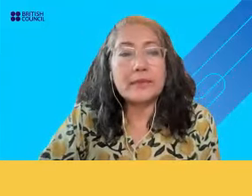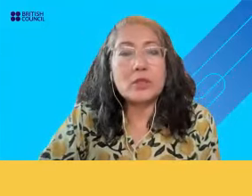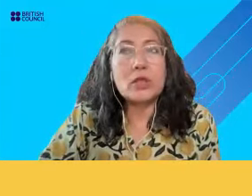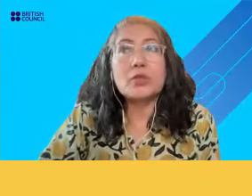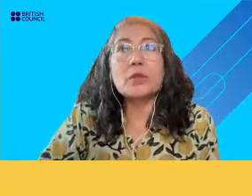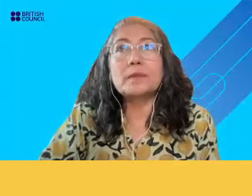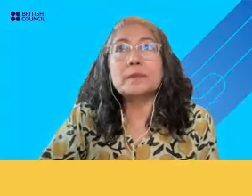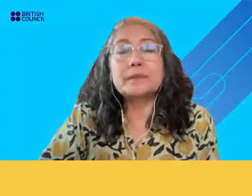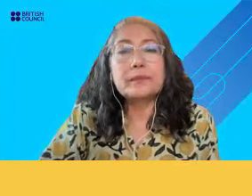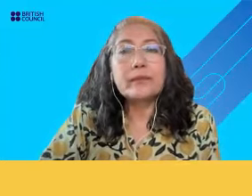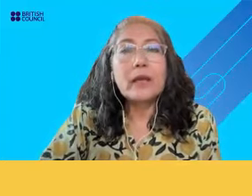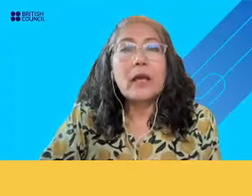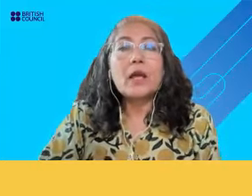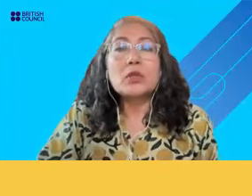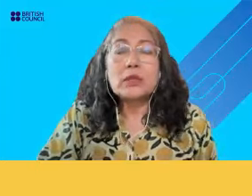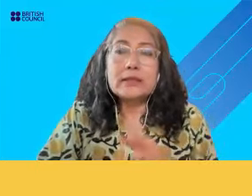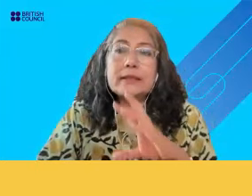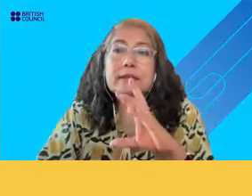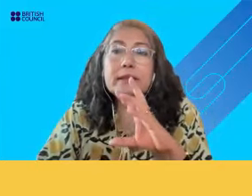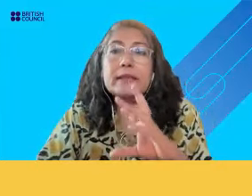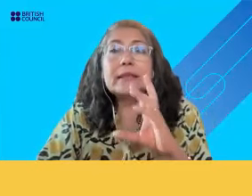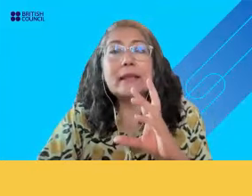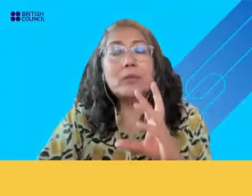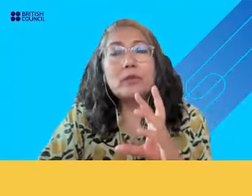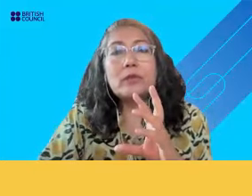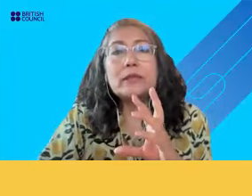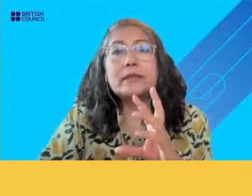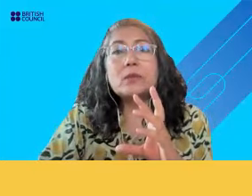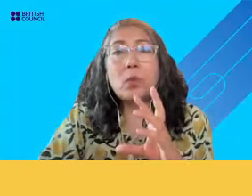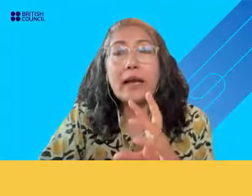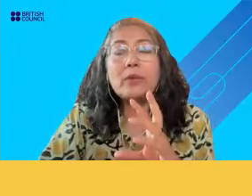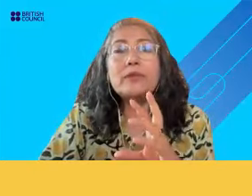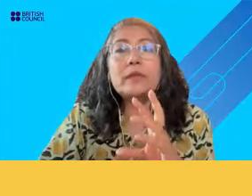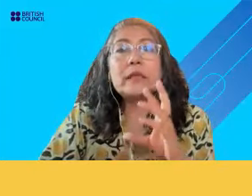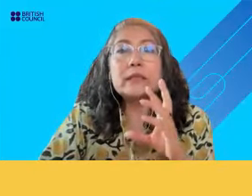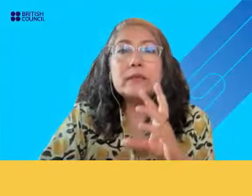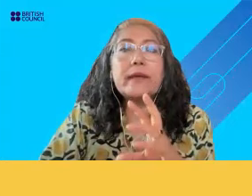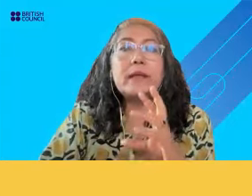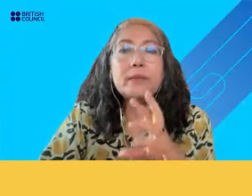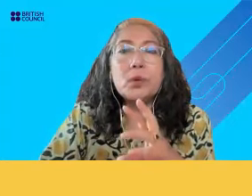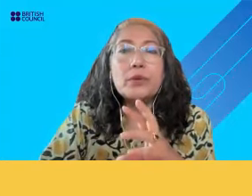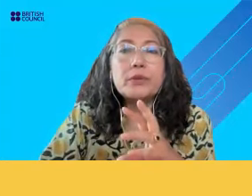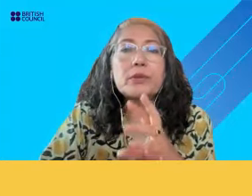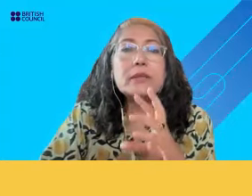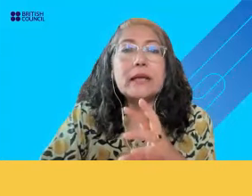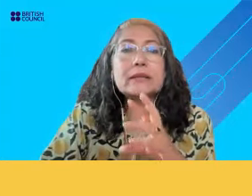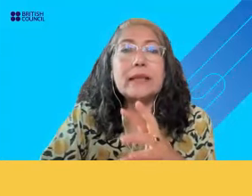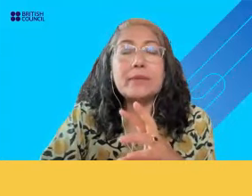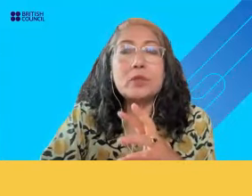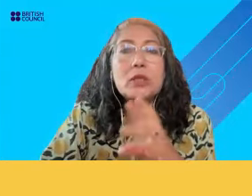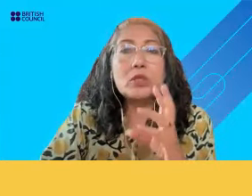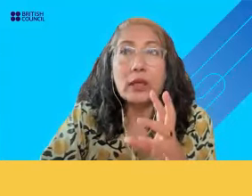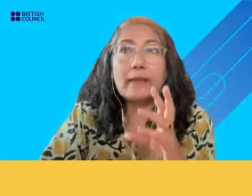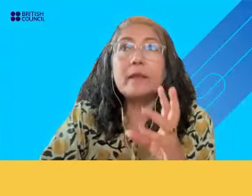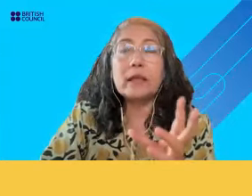about climate change. So these are some of the reasons why we feel it is very important to discuss